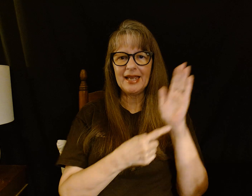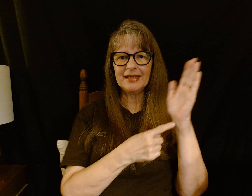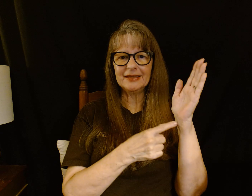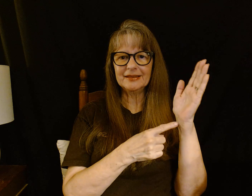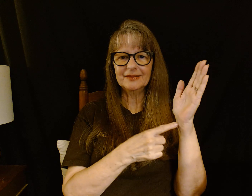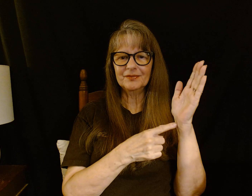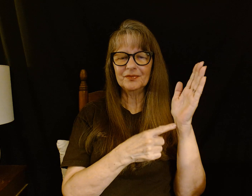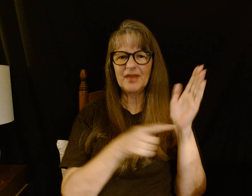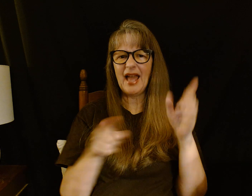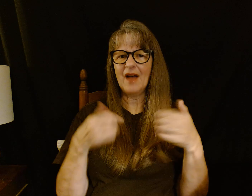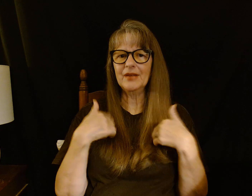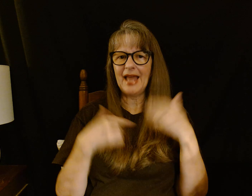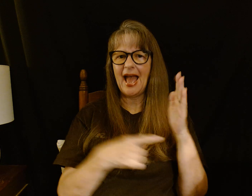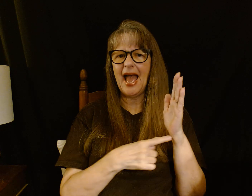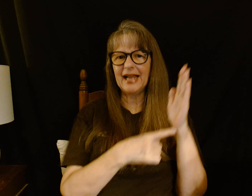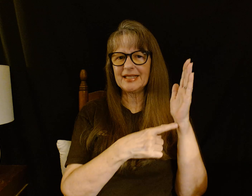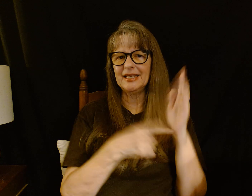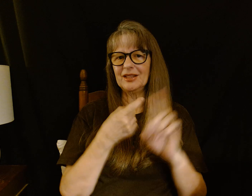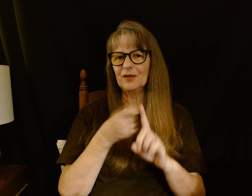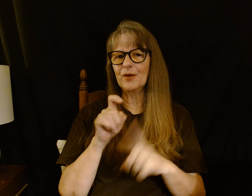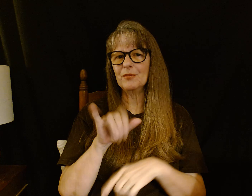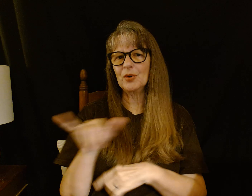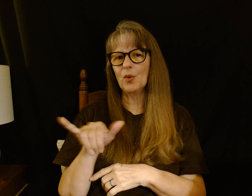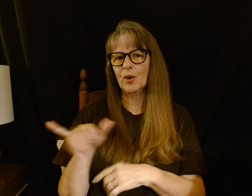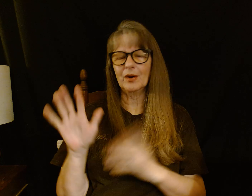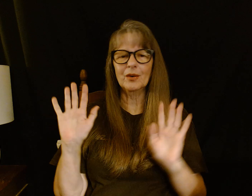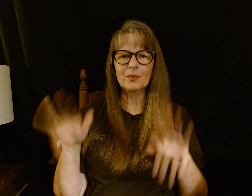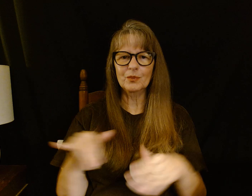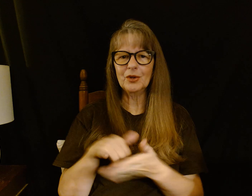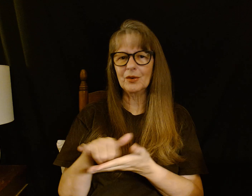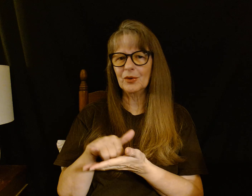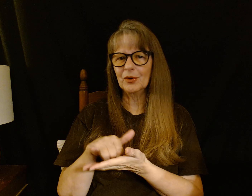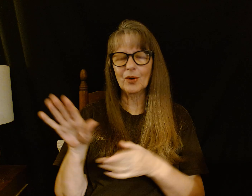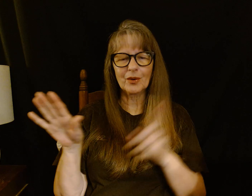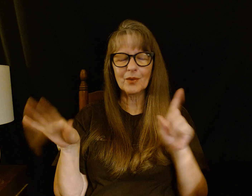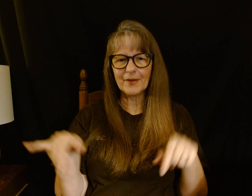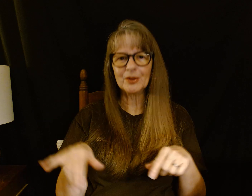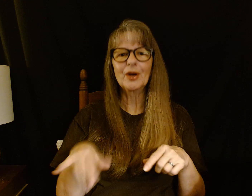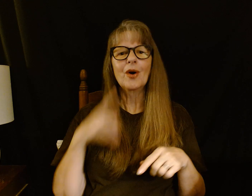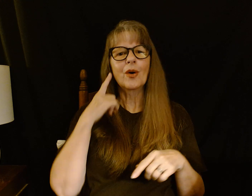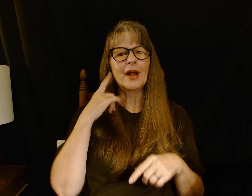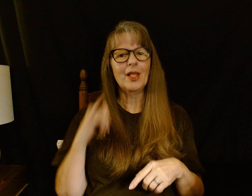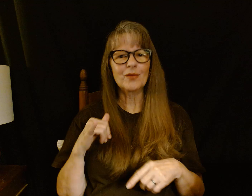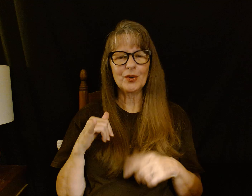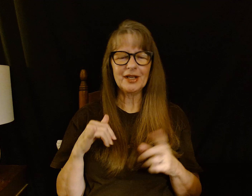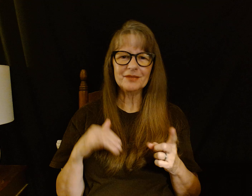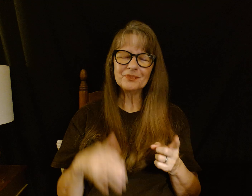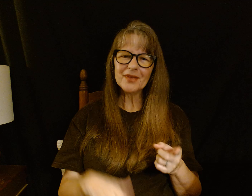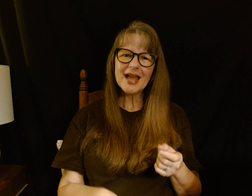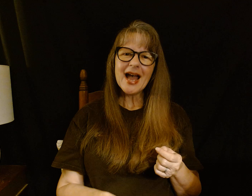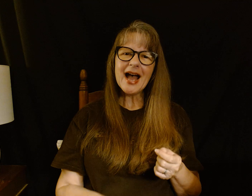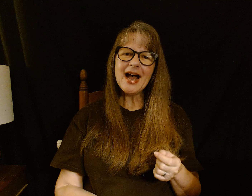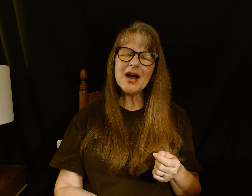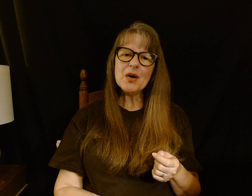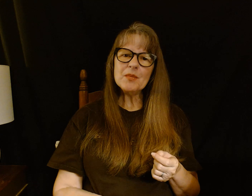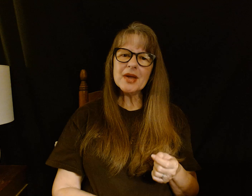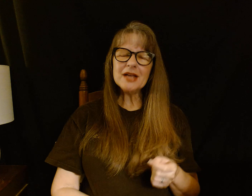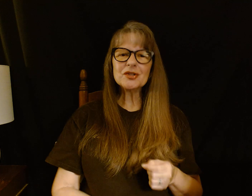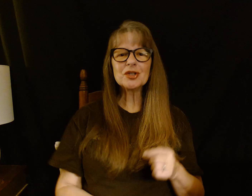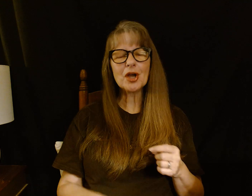hand. They have an accent. They're from New York, or New York or whatever, or California. And